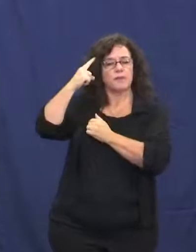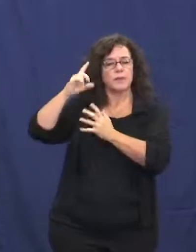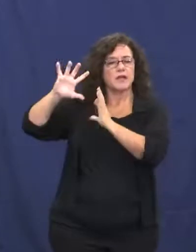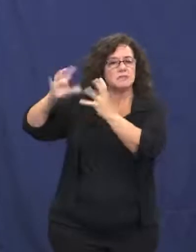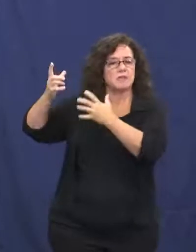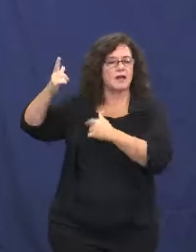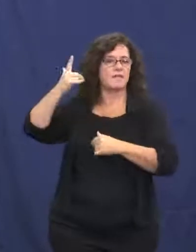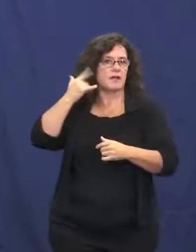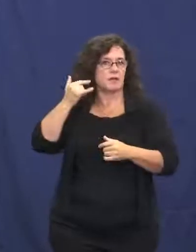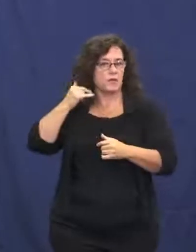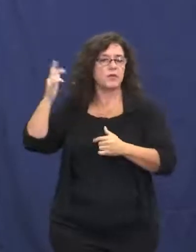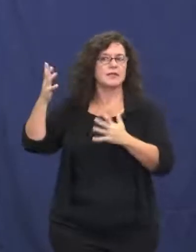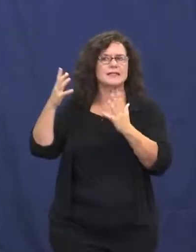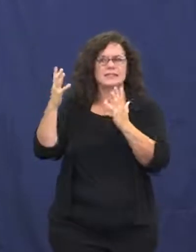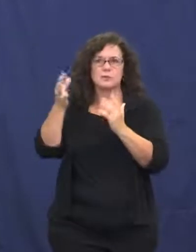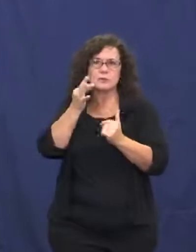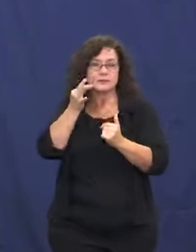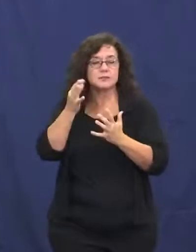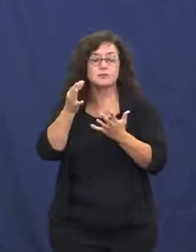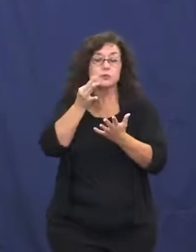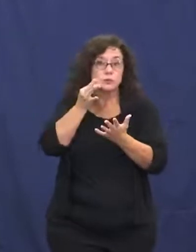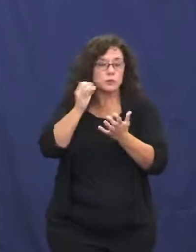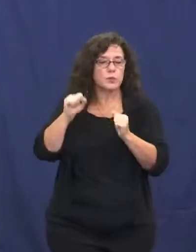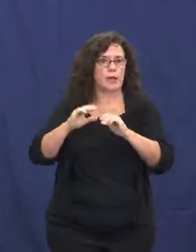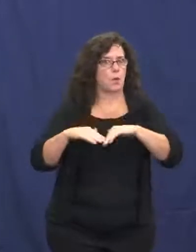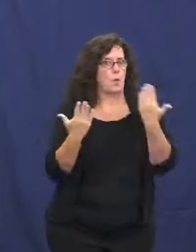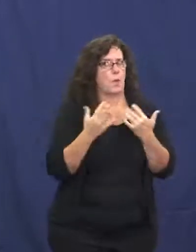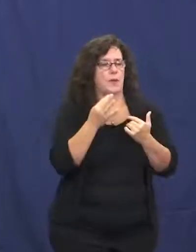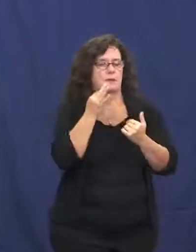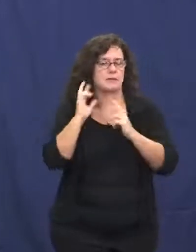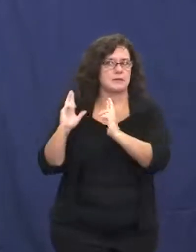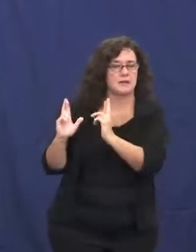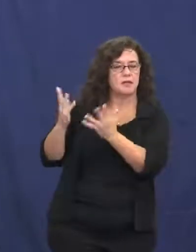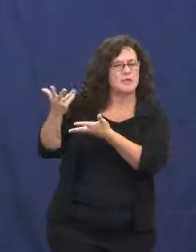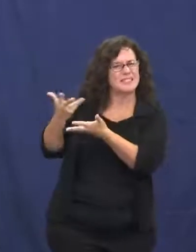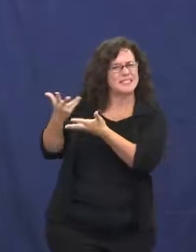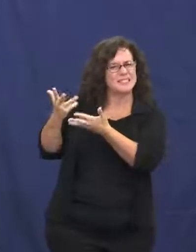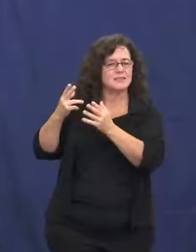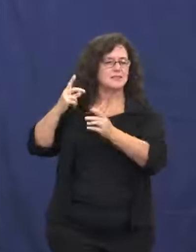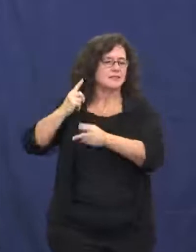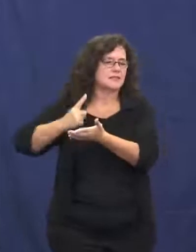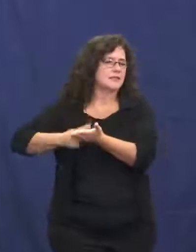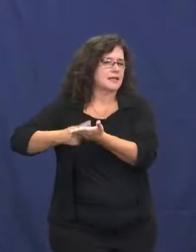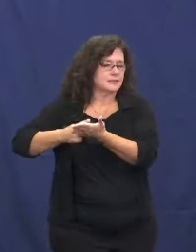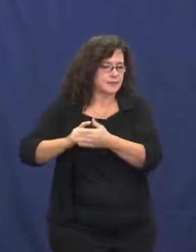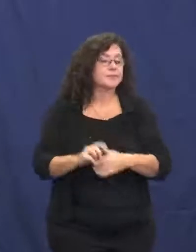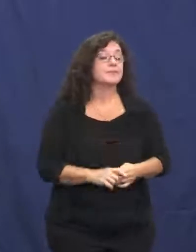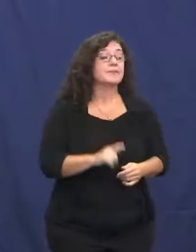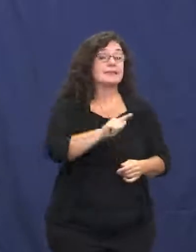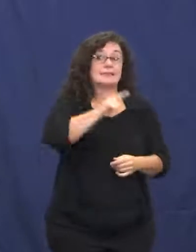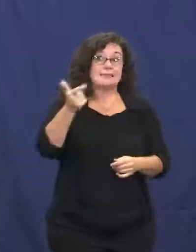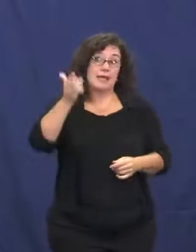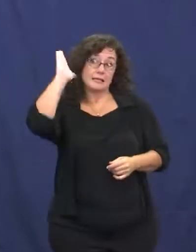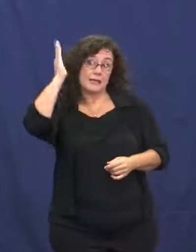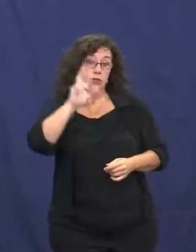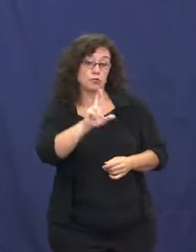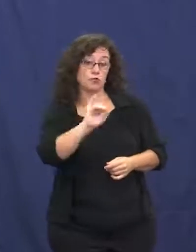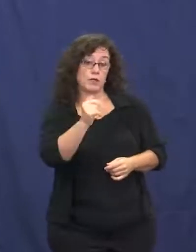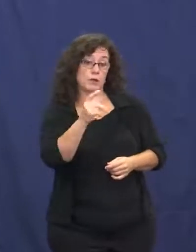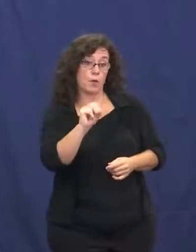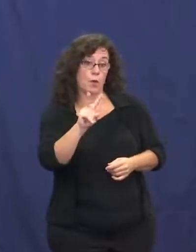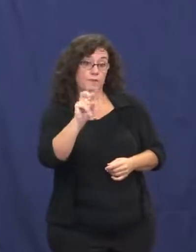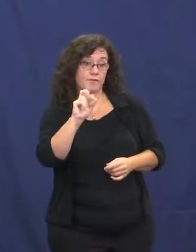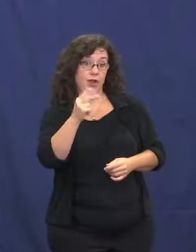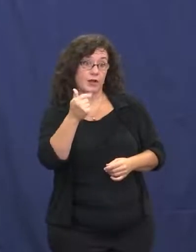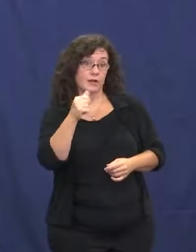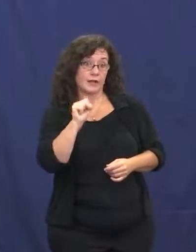quite a few measures that you'll hear from Rigo Vargas, our health officer, that are way beyond the